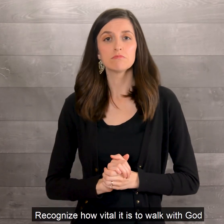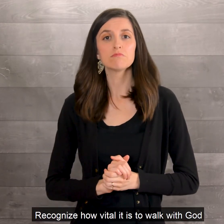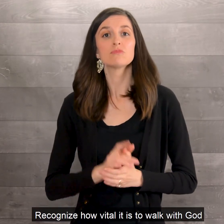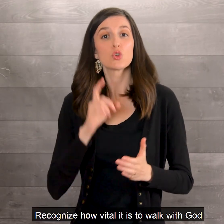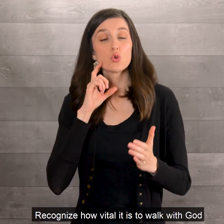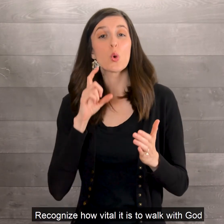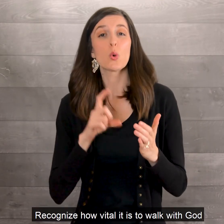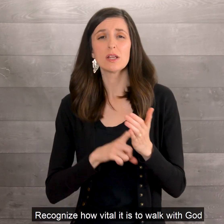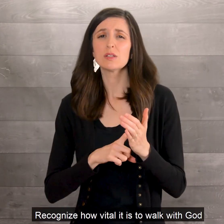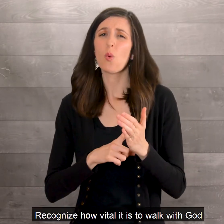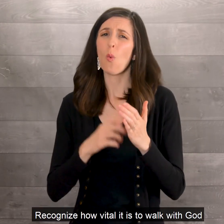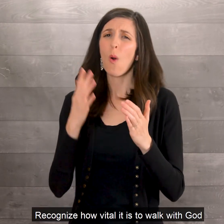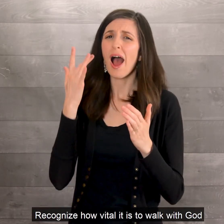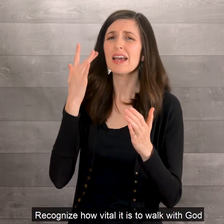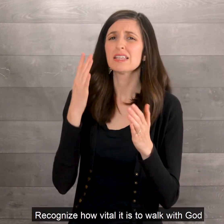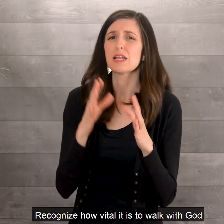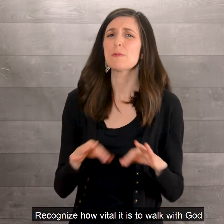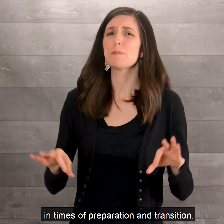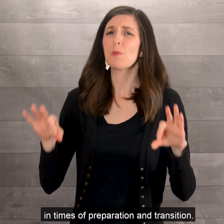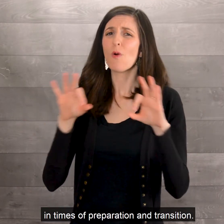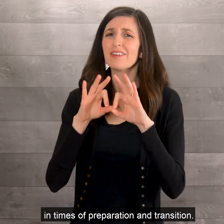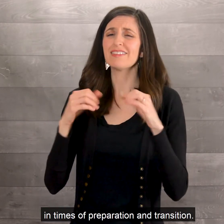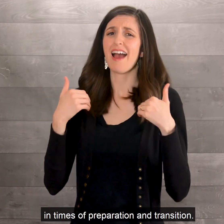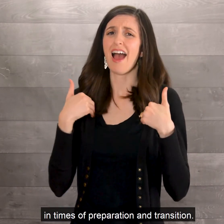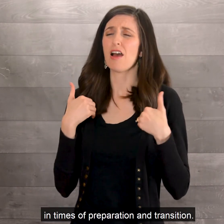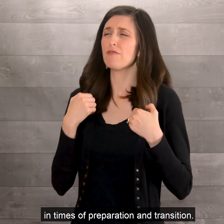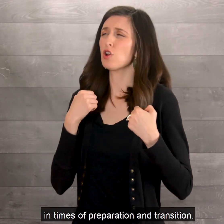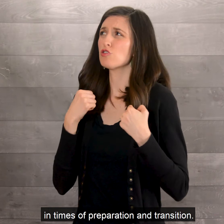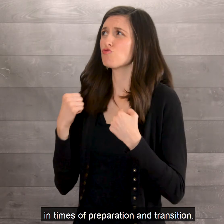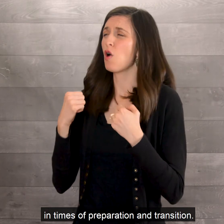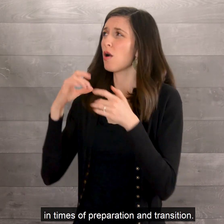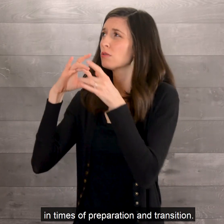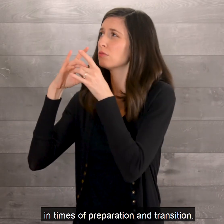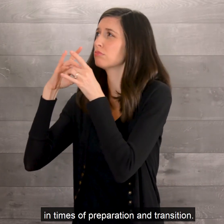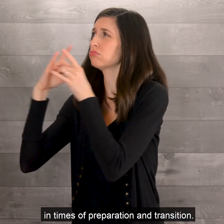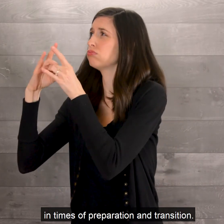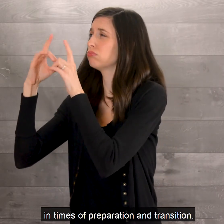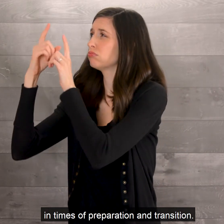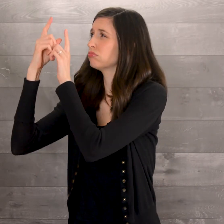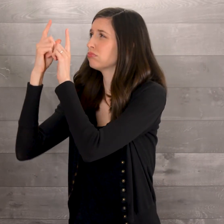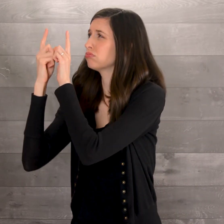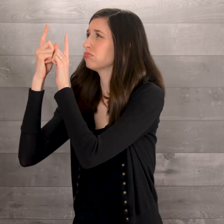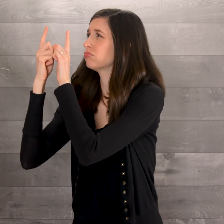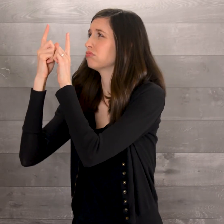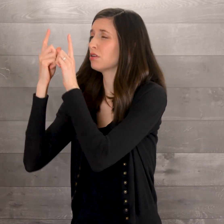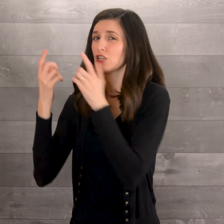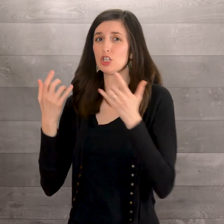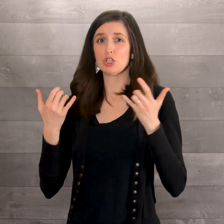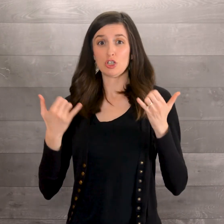Recognize how vital it is to walk with God in times of preparation and transition.